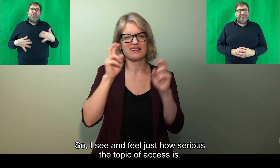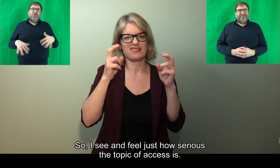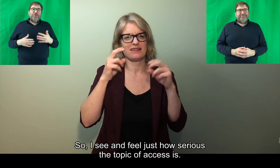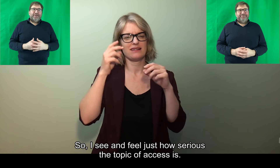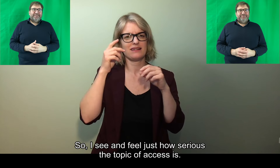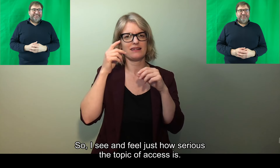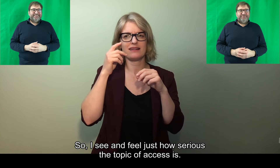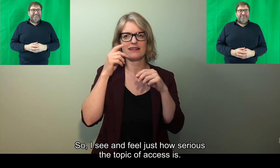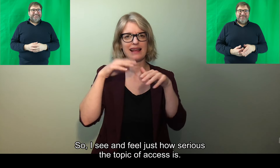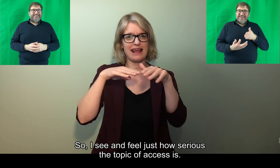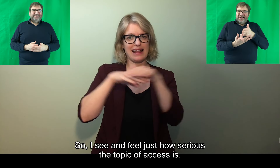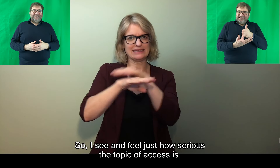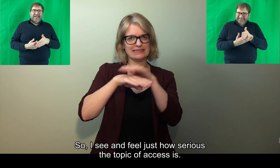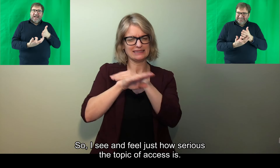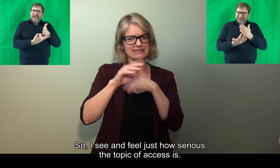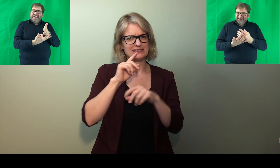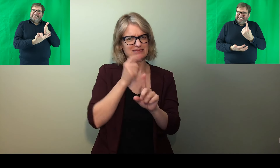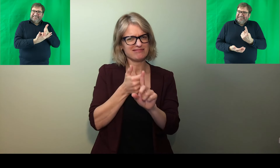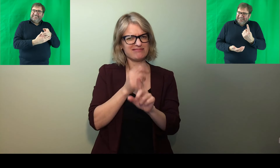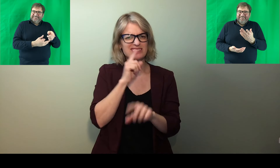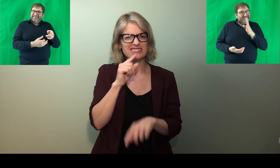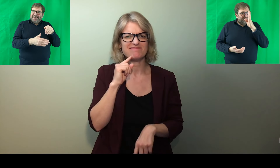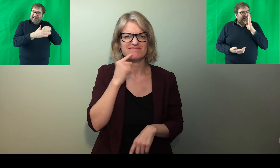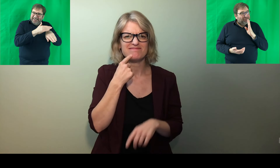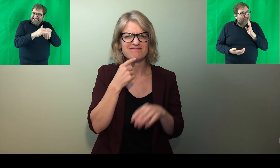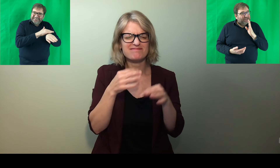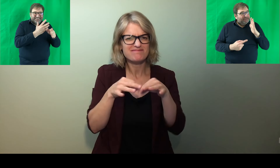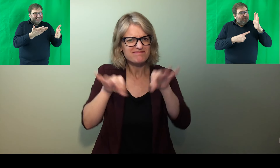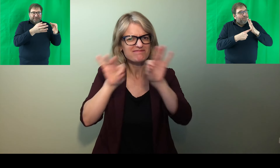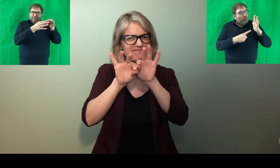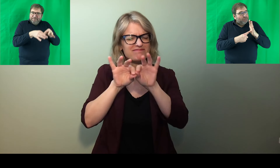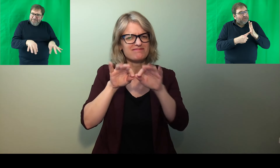the topic of access is.